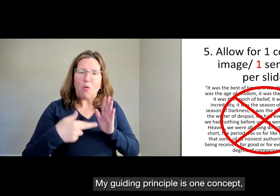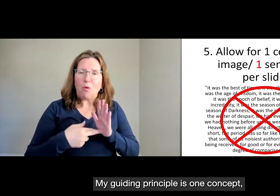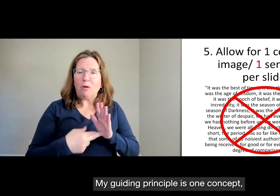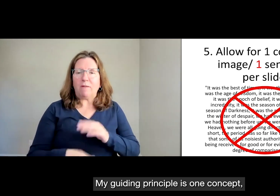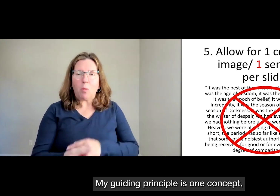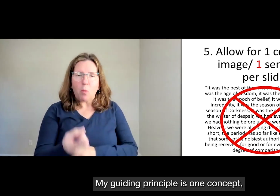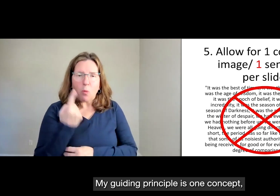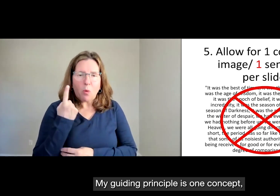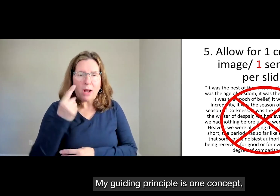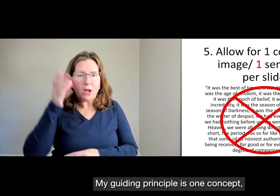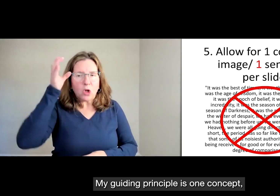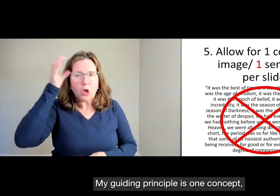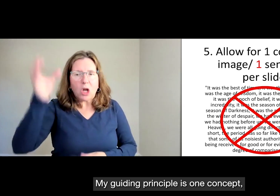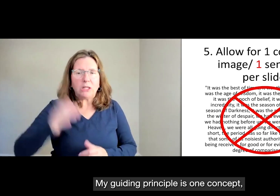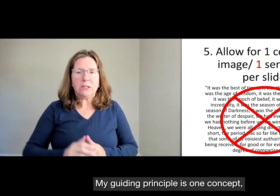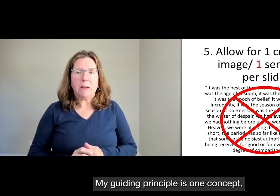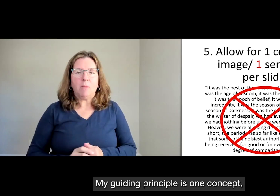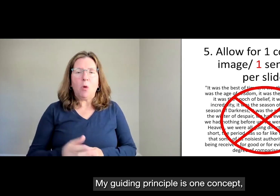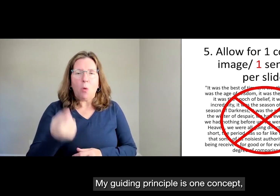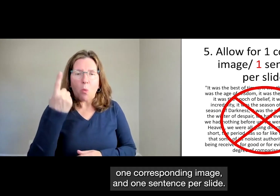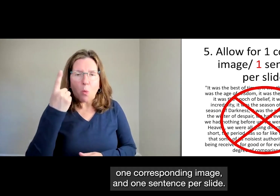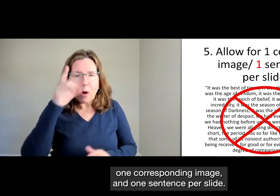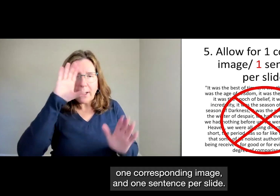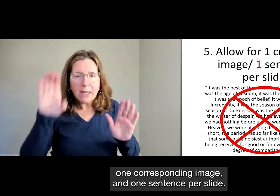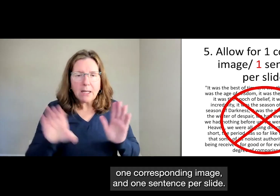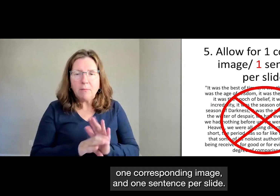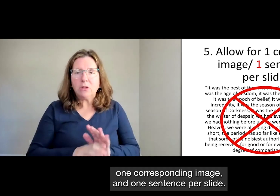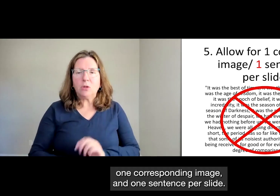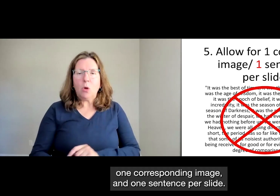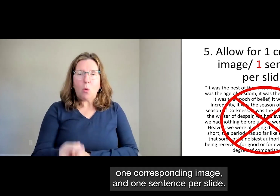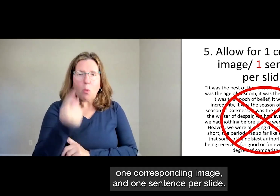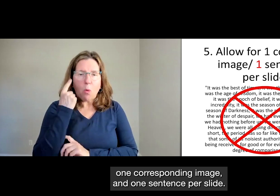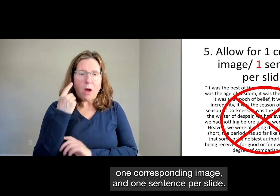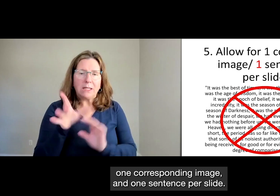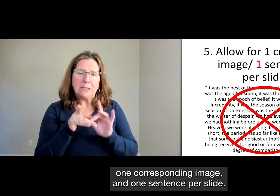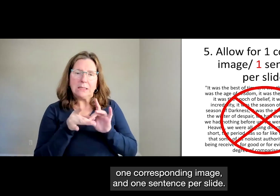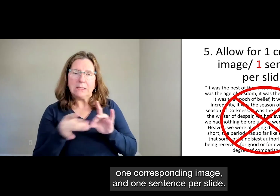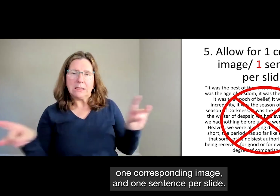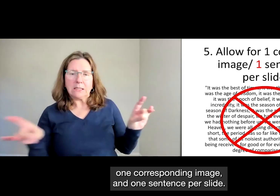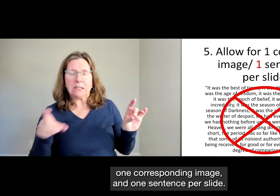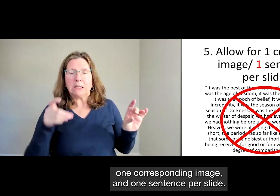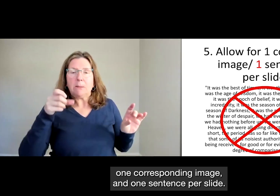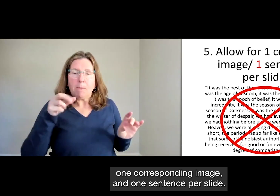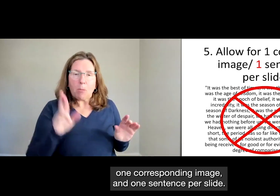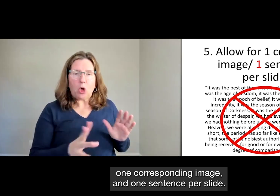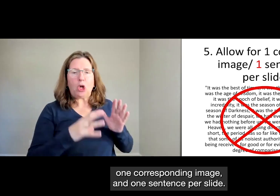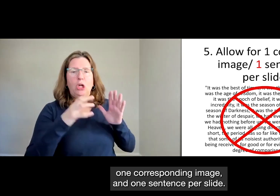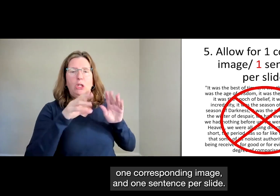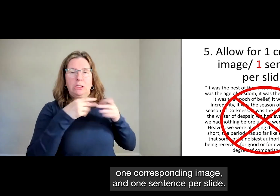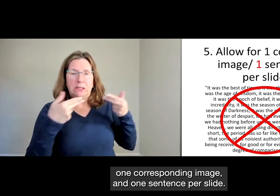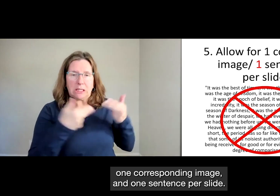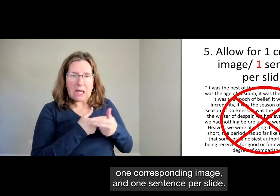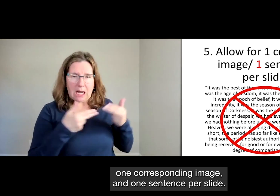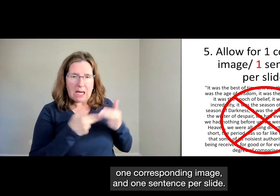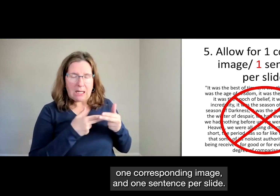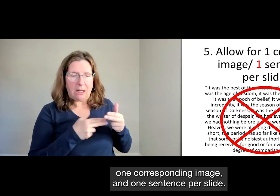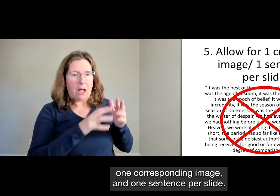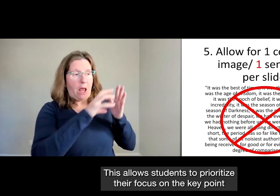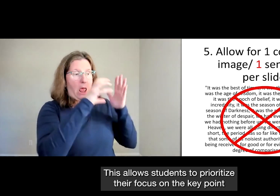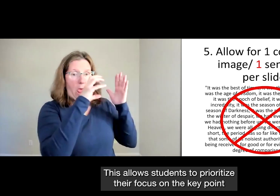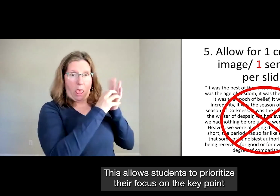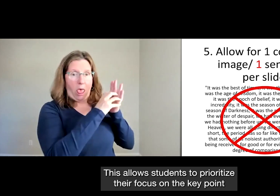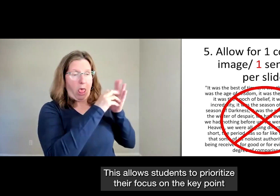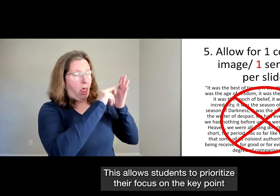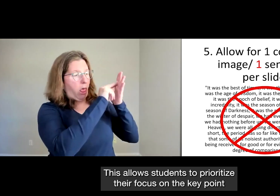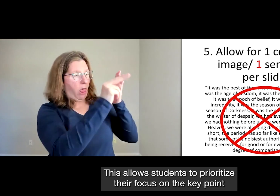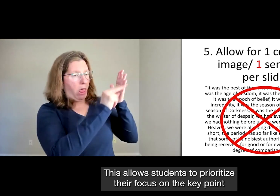My guiding principle is one concept, one corresponding image, and one sentence per slide.